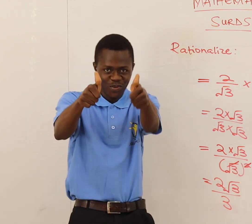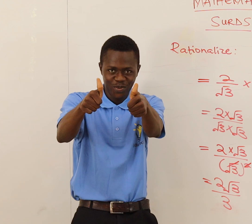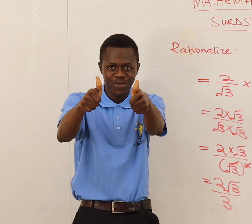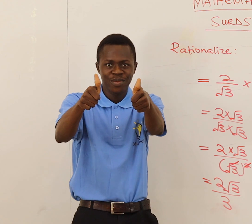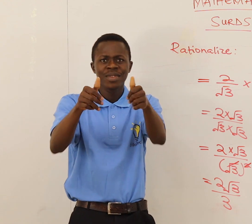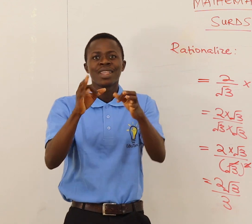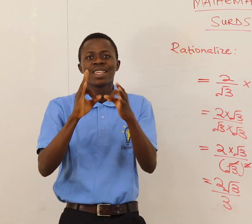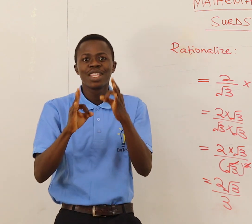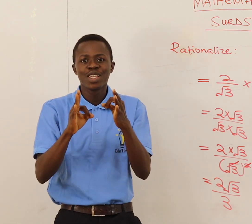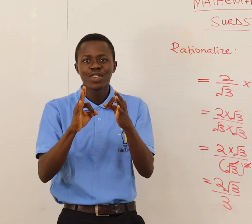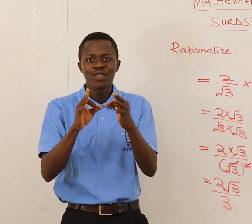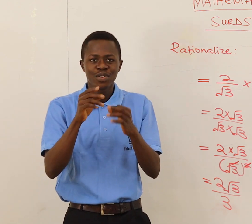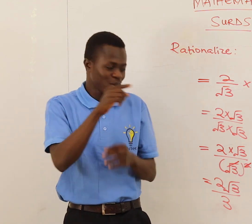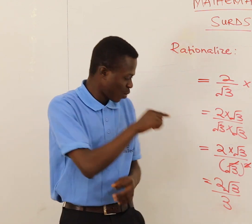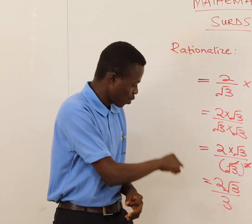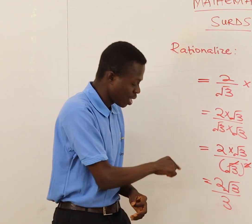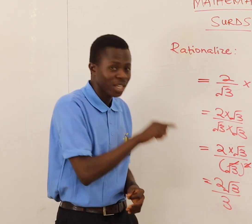3. Yes, 3.